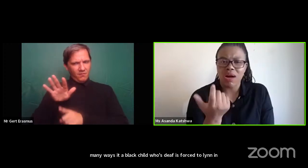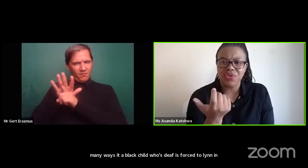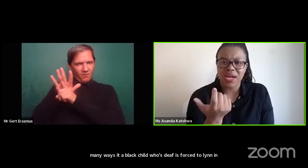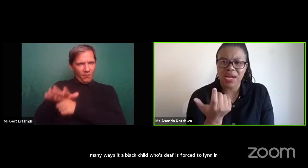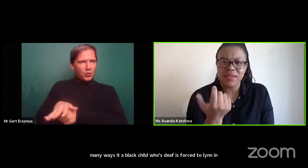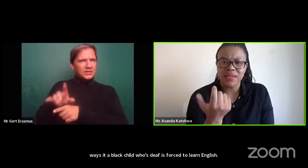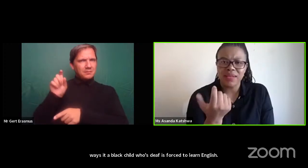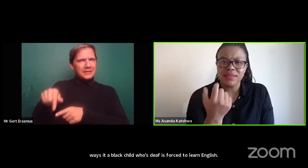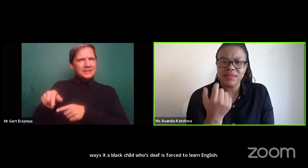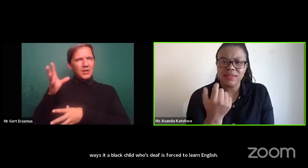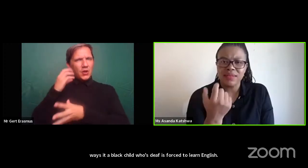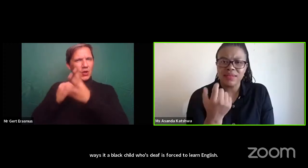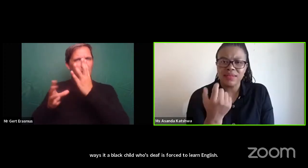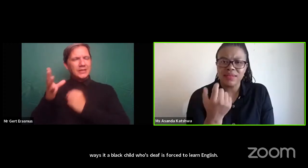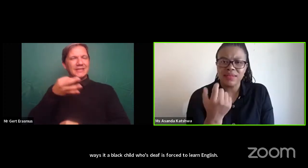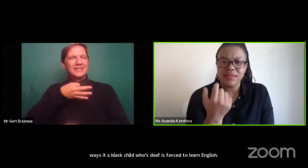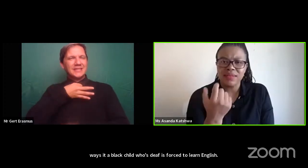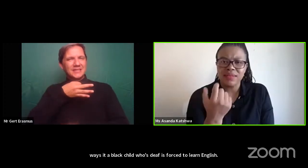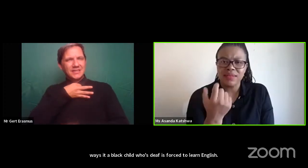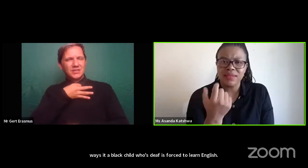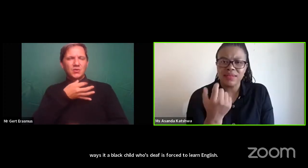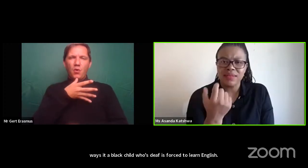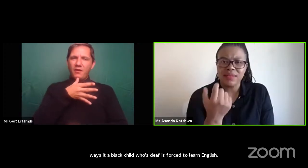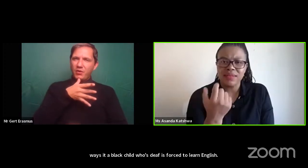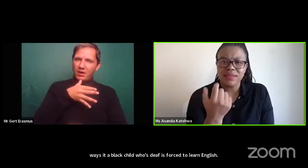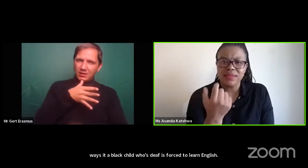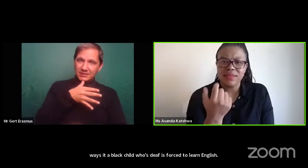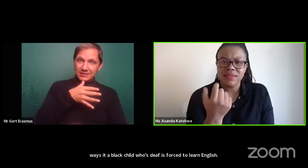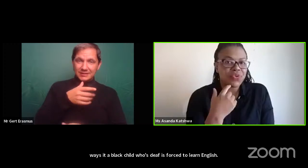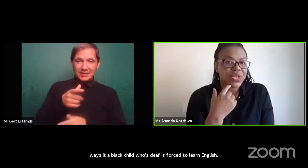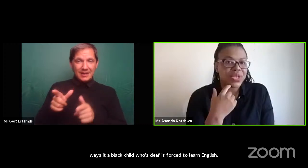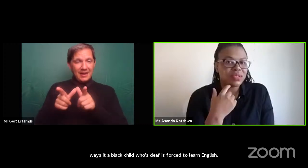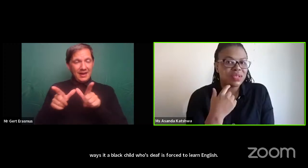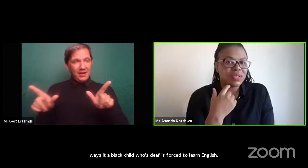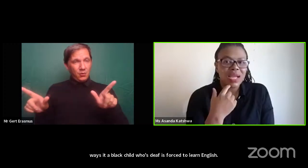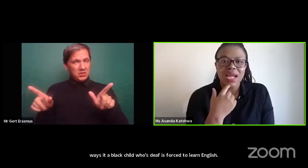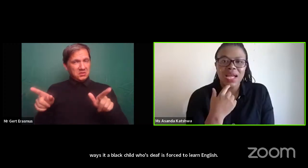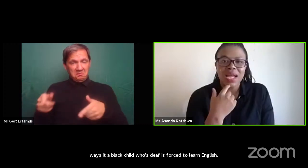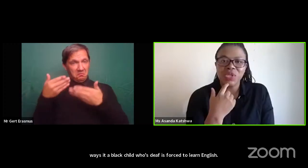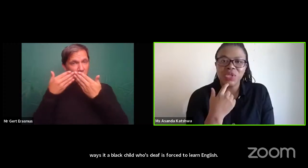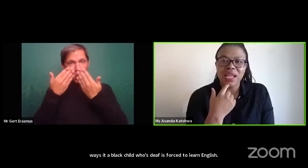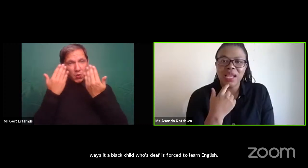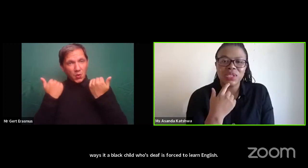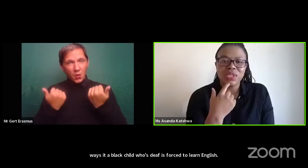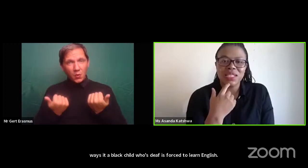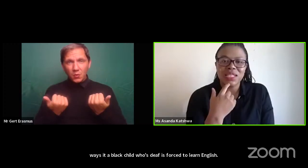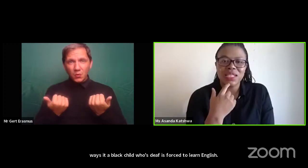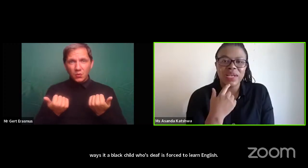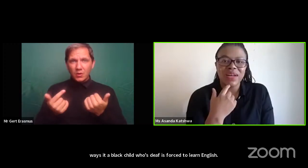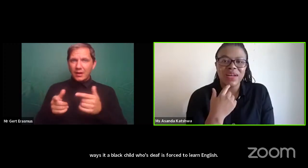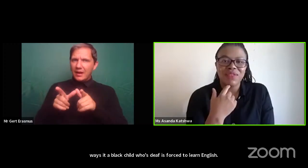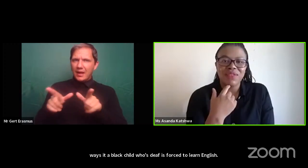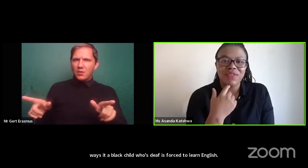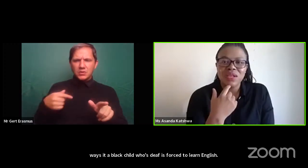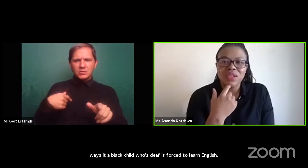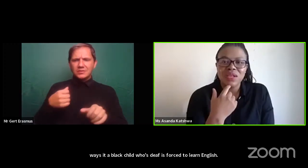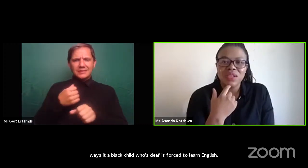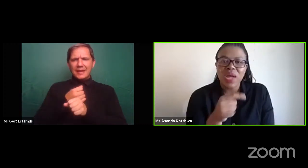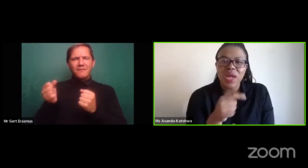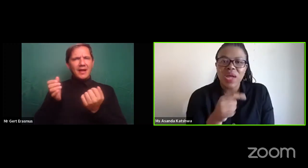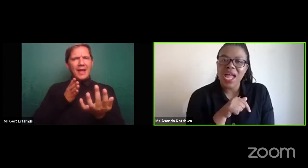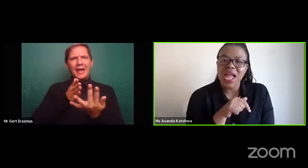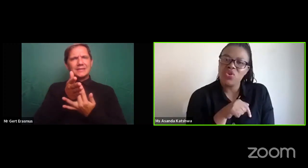or Afrikaans, which is a language that is foreign and which is a language that they will never have